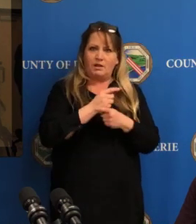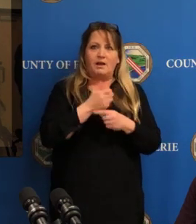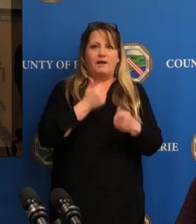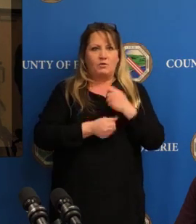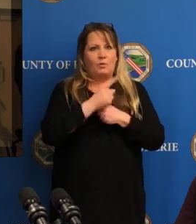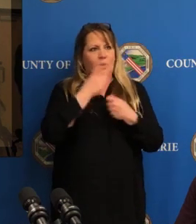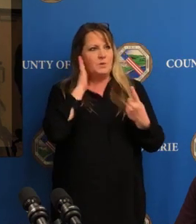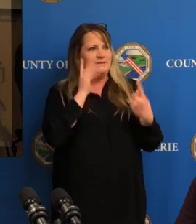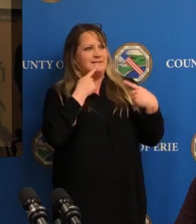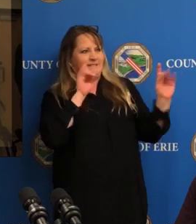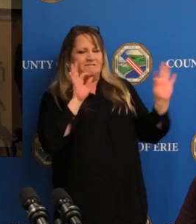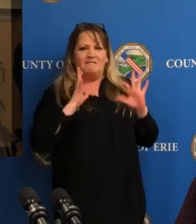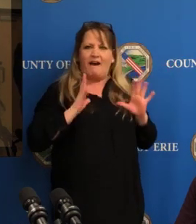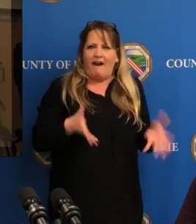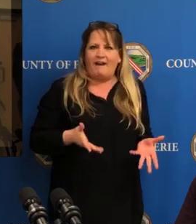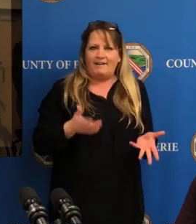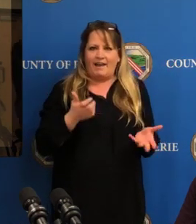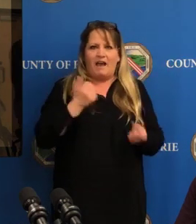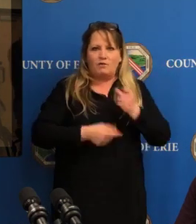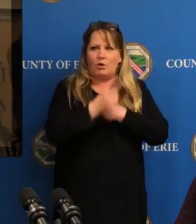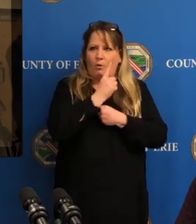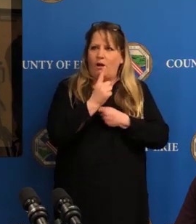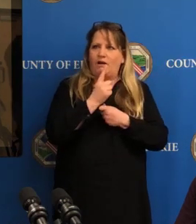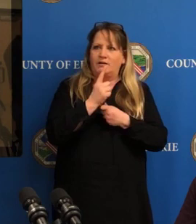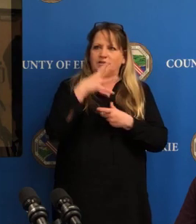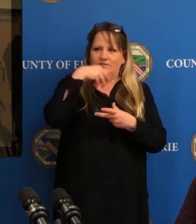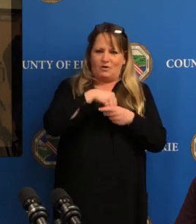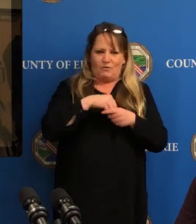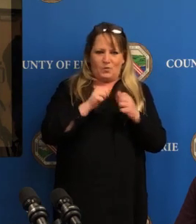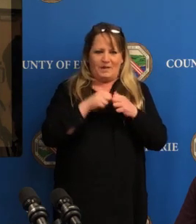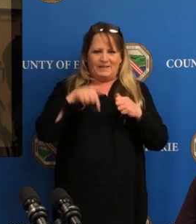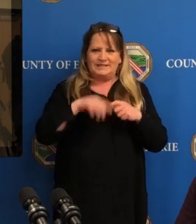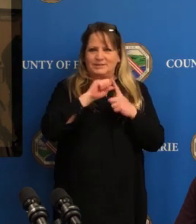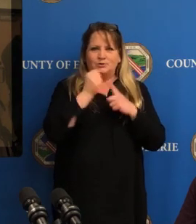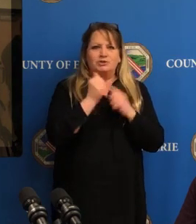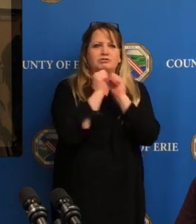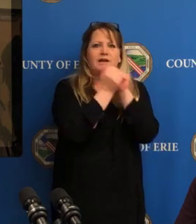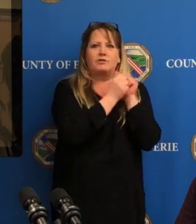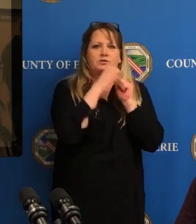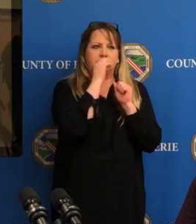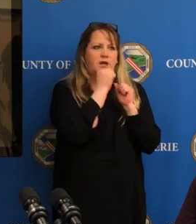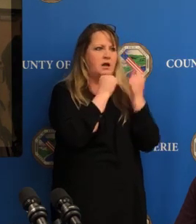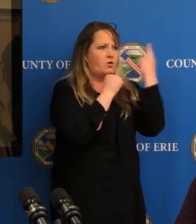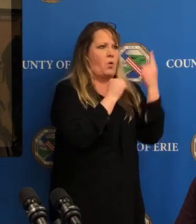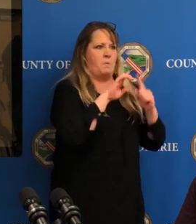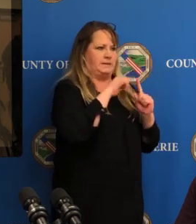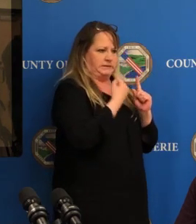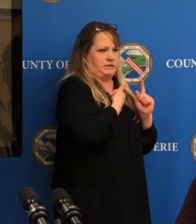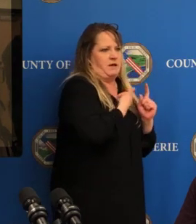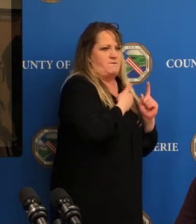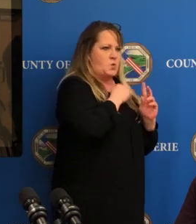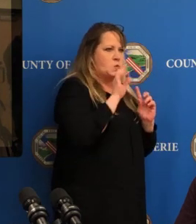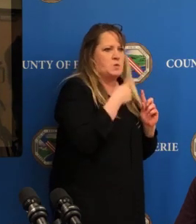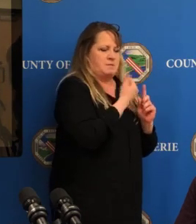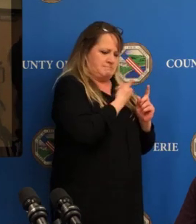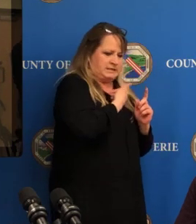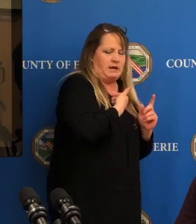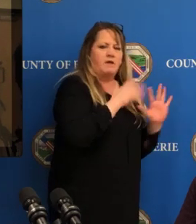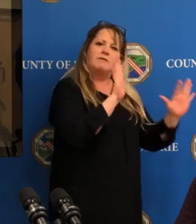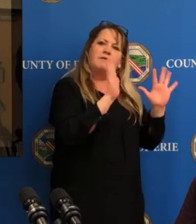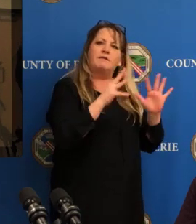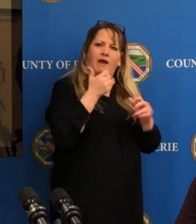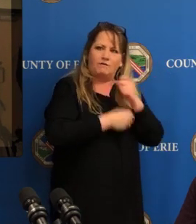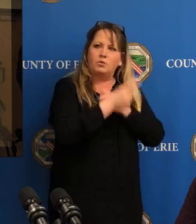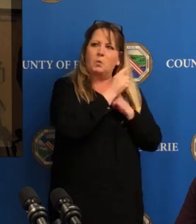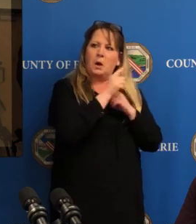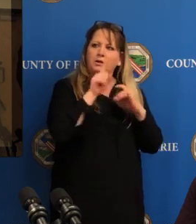okay, because as I've said before, we are all in this together. This is not all for one, all for ourselves. This is we are all in this together, and if